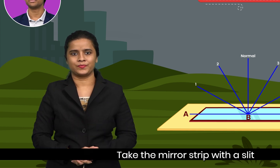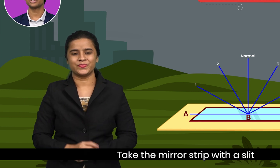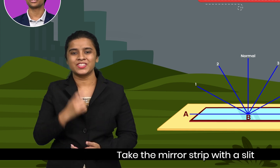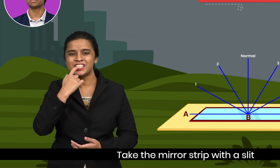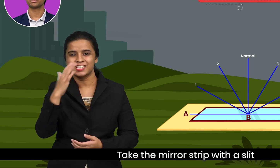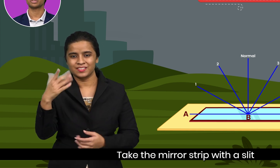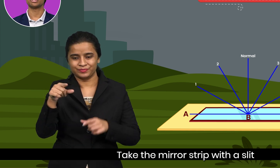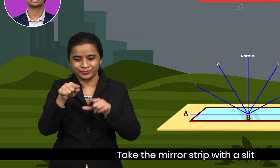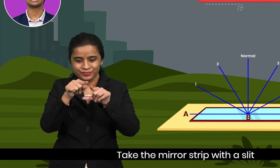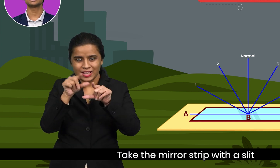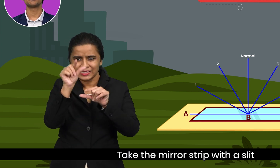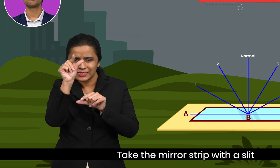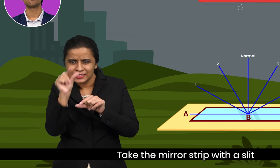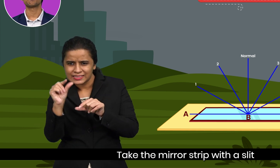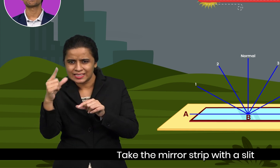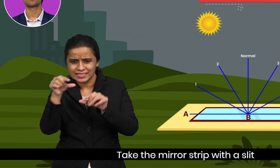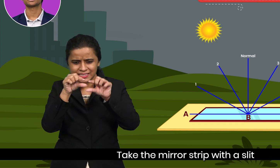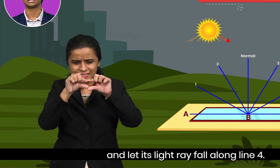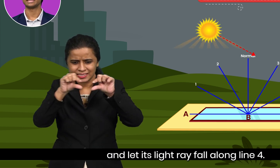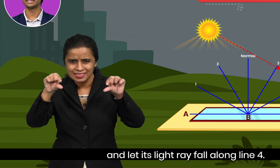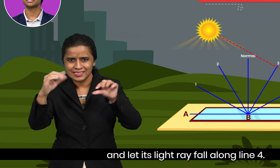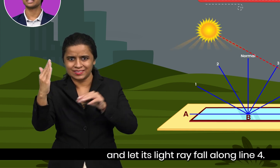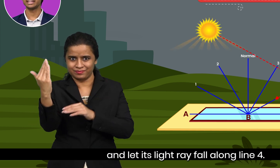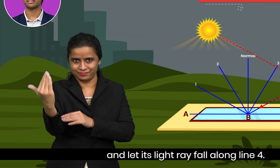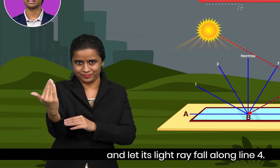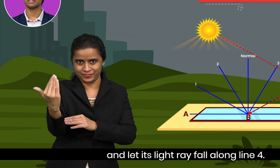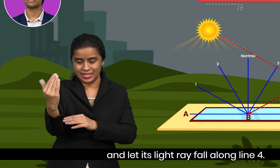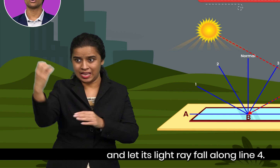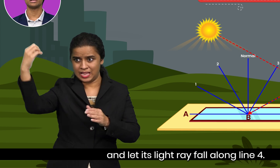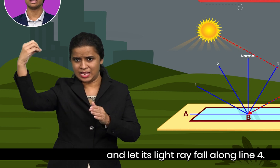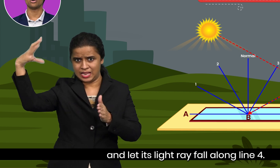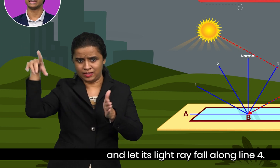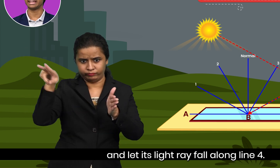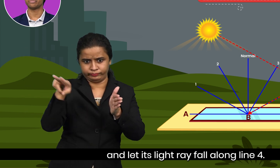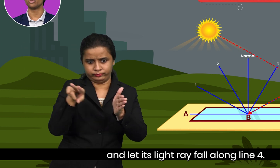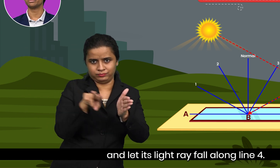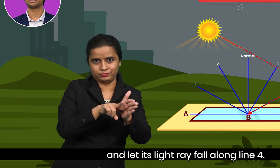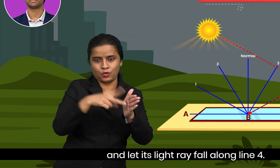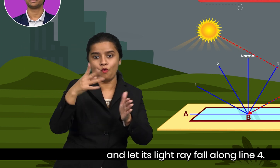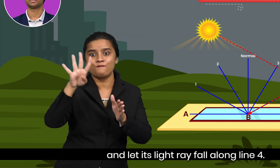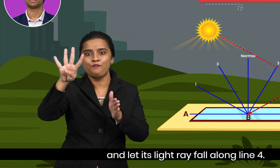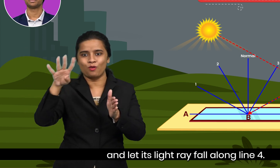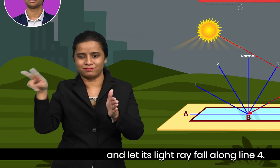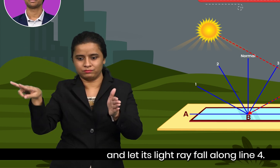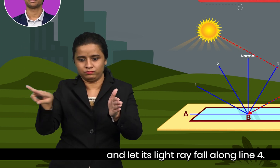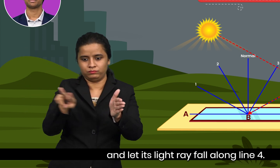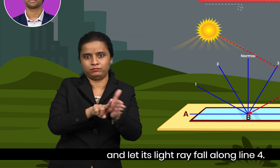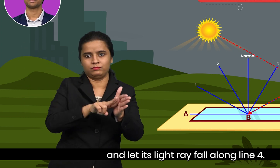Take the mirror strip with a slit and let its light ray fall along line 4.